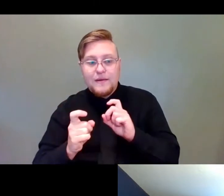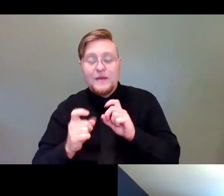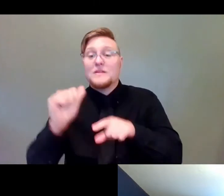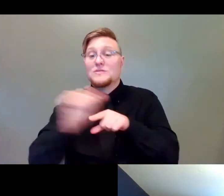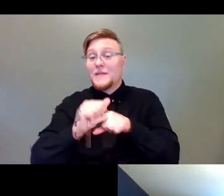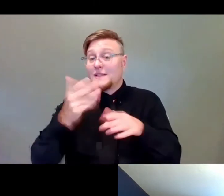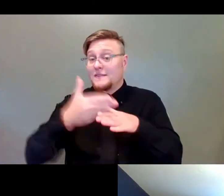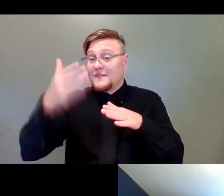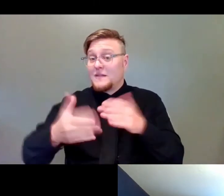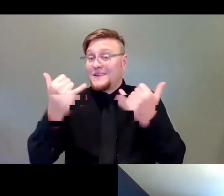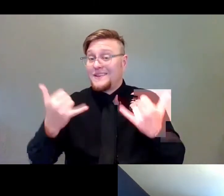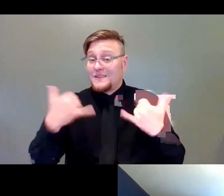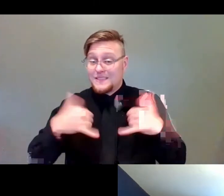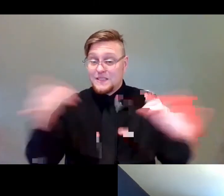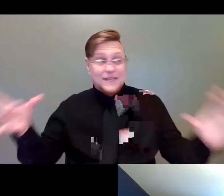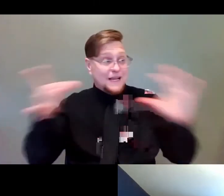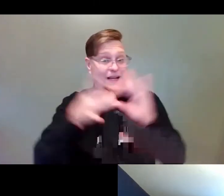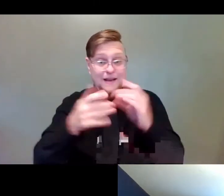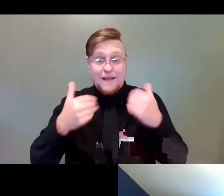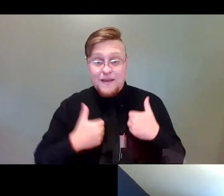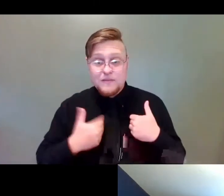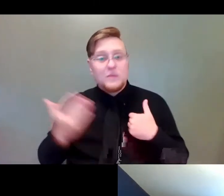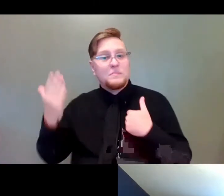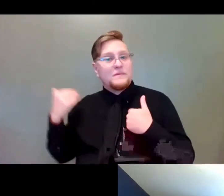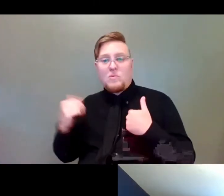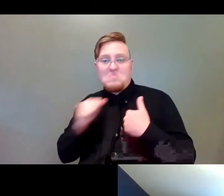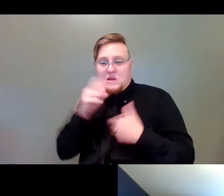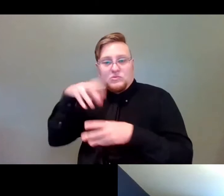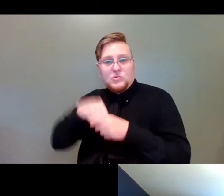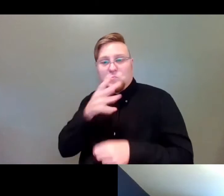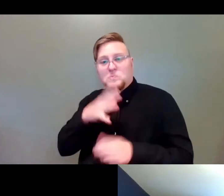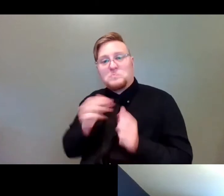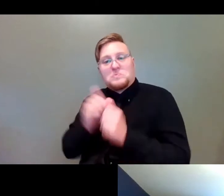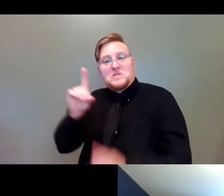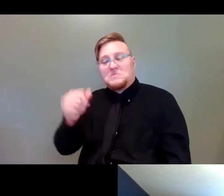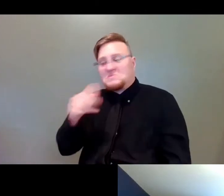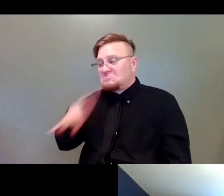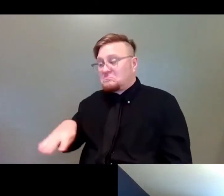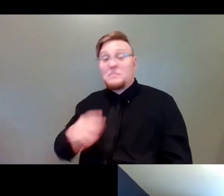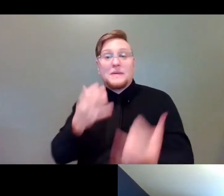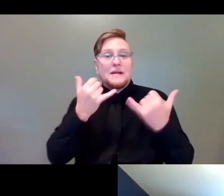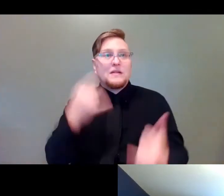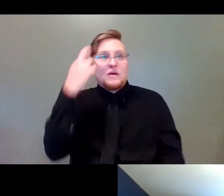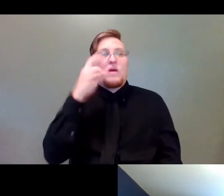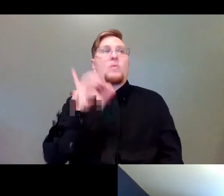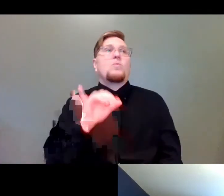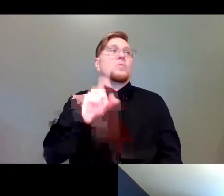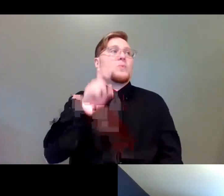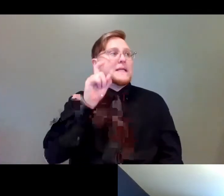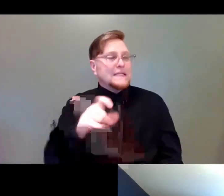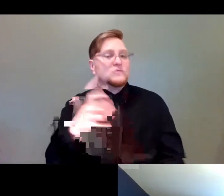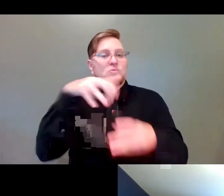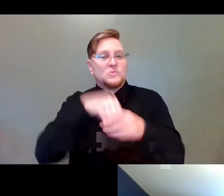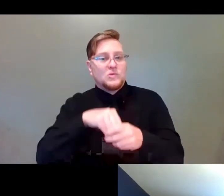those organizations. And so maybe before they didn't include women with disabilities, now they have relationships with these women, and now they